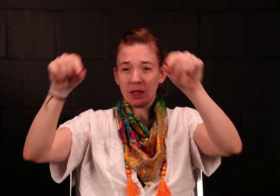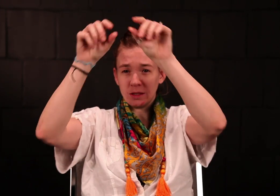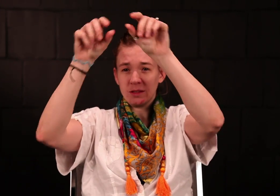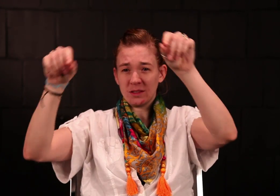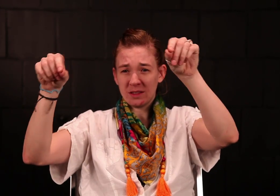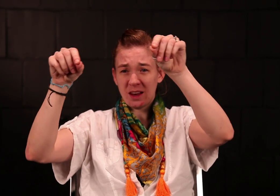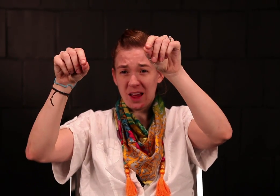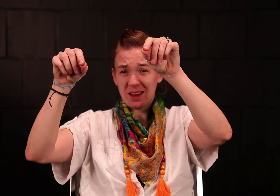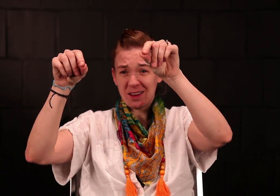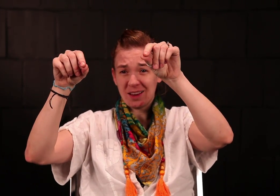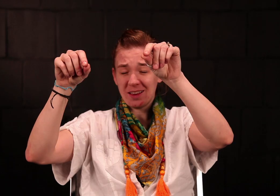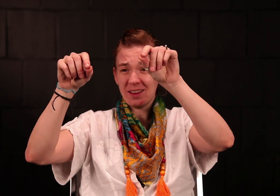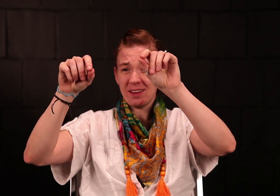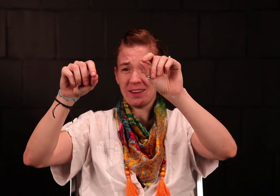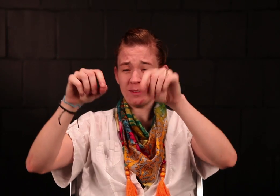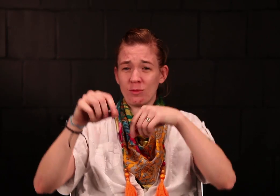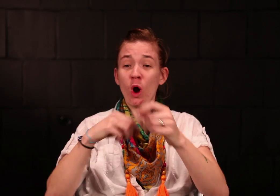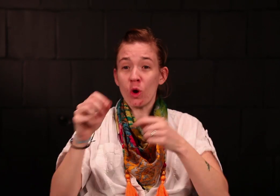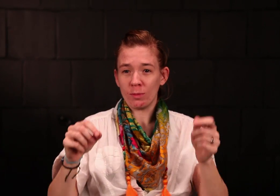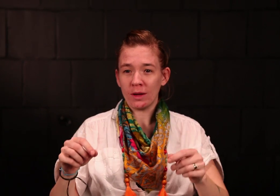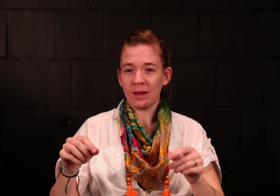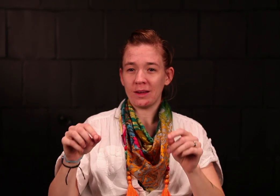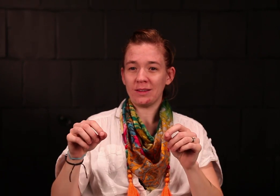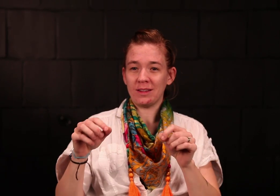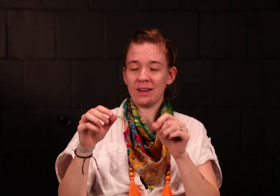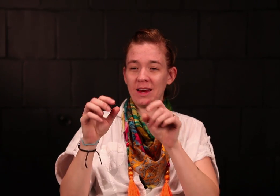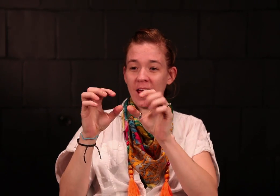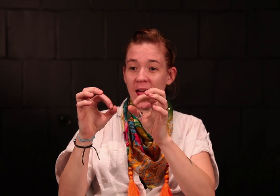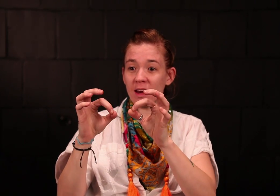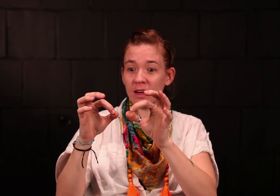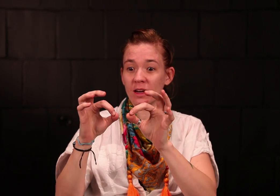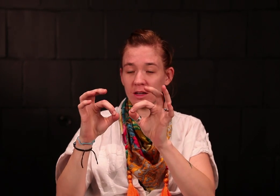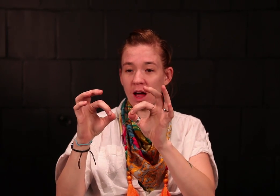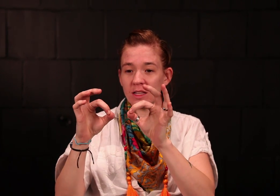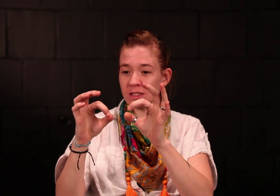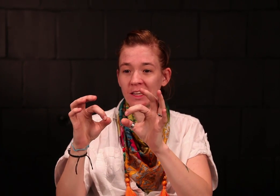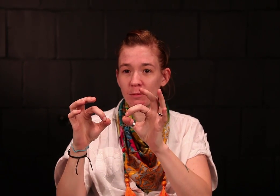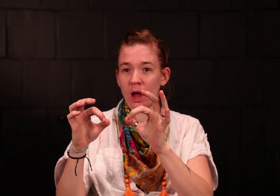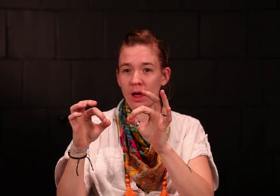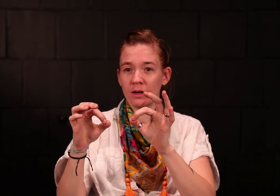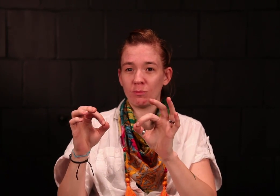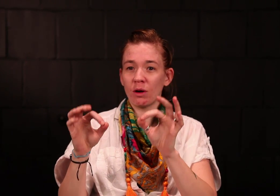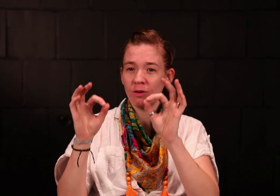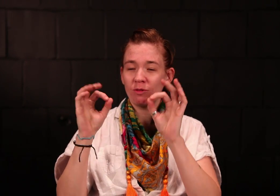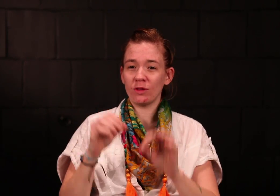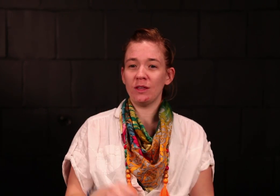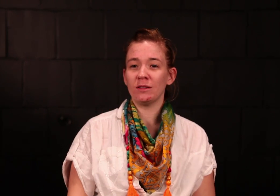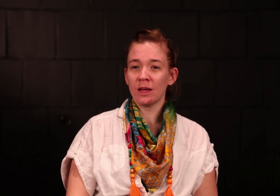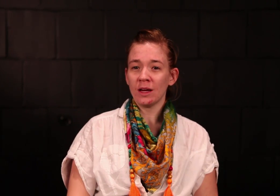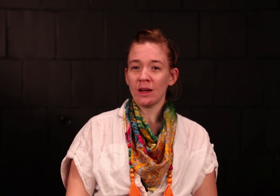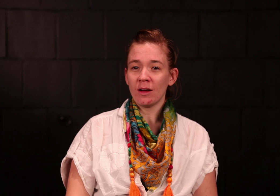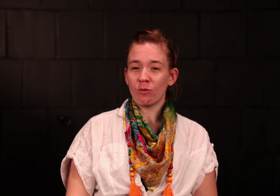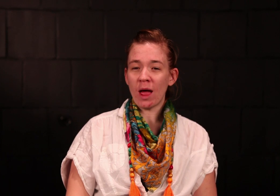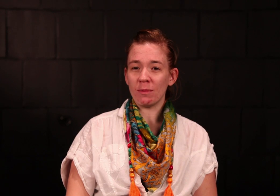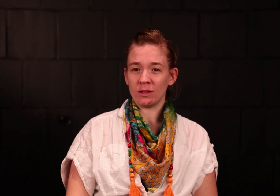strings, like a rope, and they had it in a nice slip knot, perfect for these rabbits'